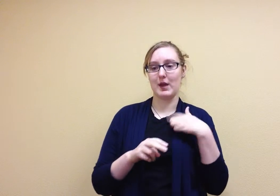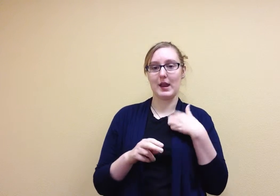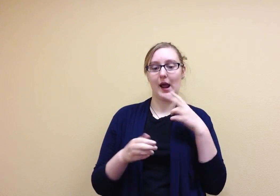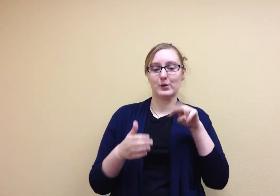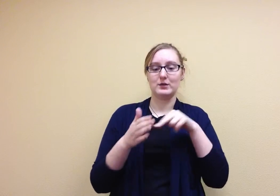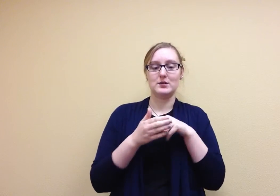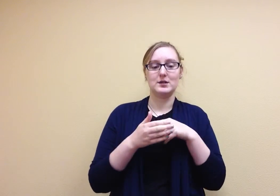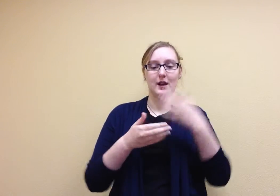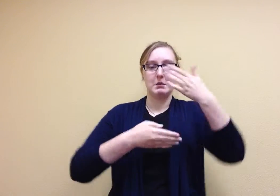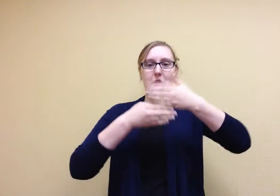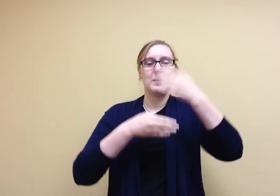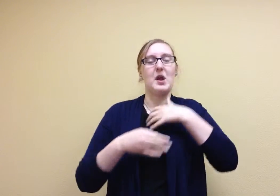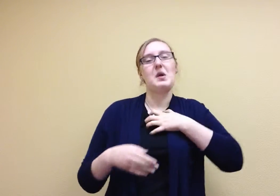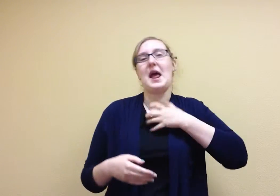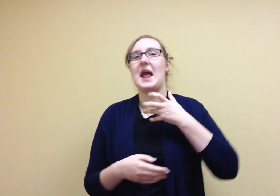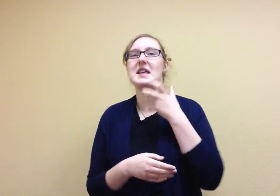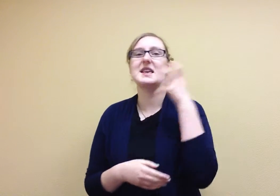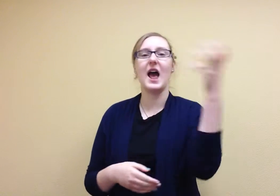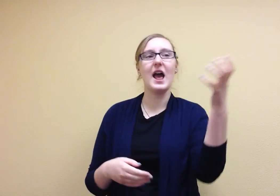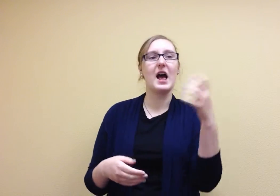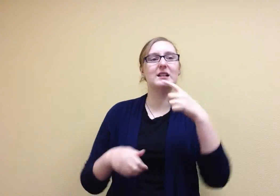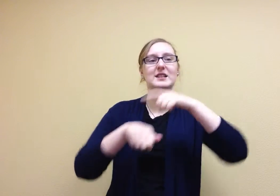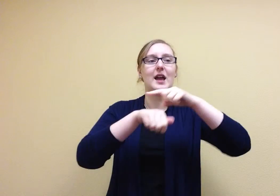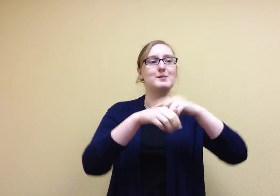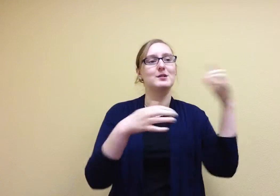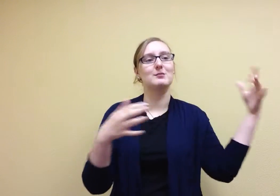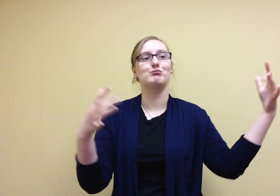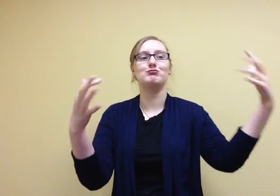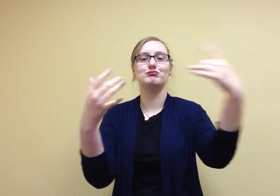I yelled really loud and said, "Time to come in." Could you hear me?